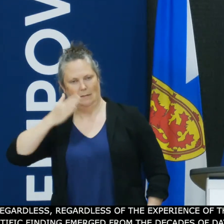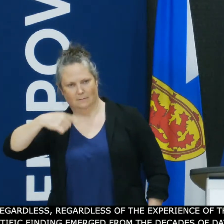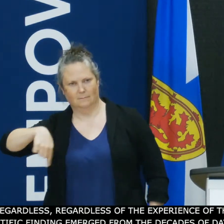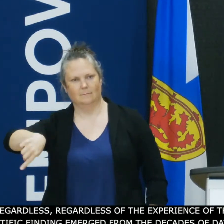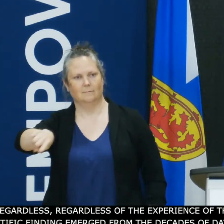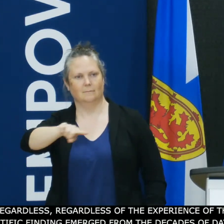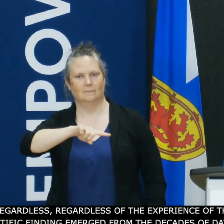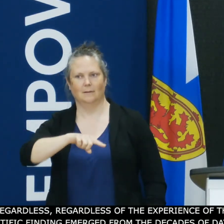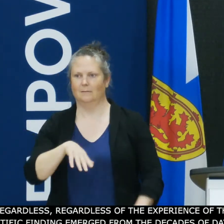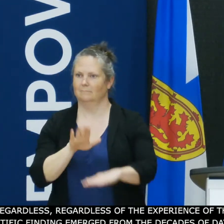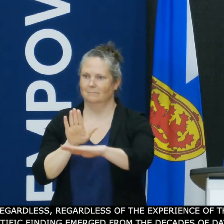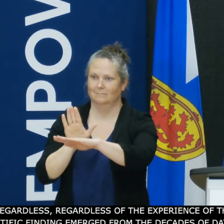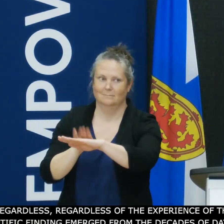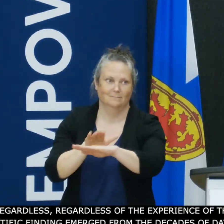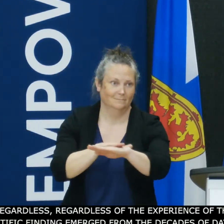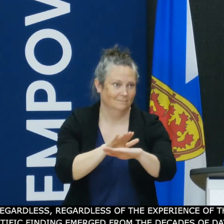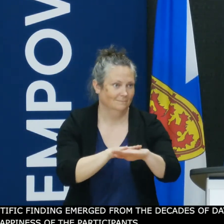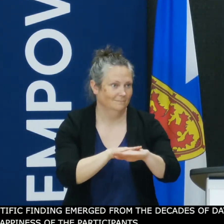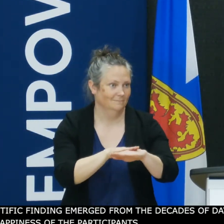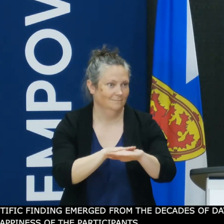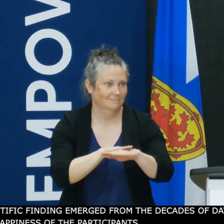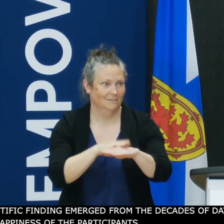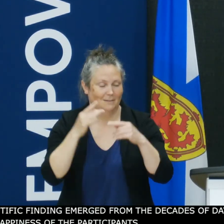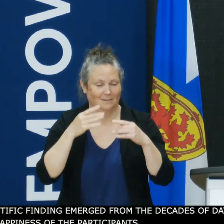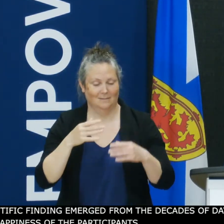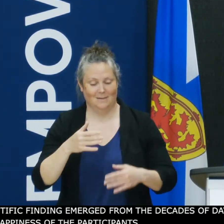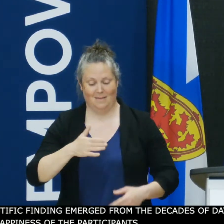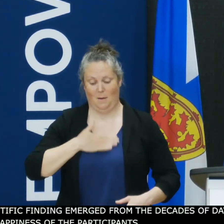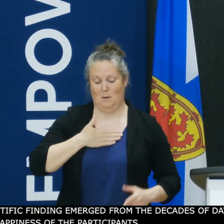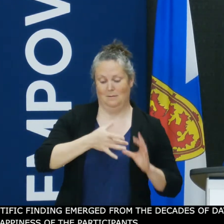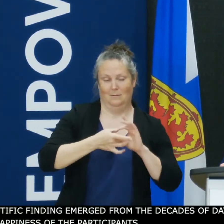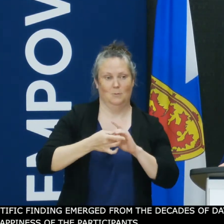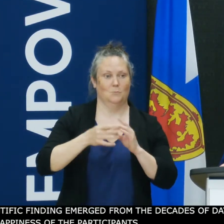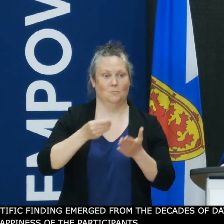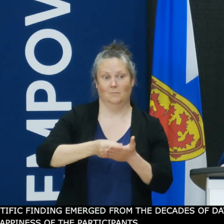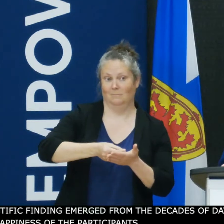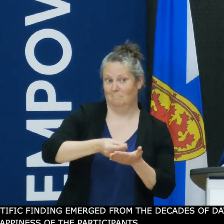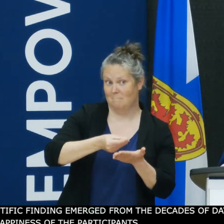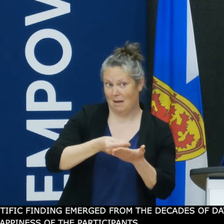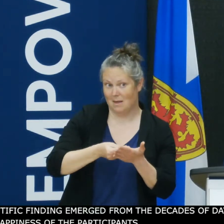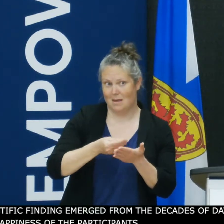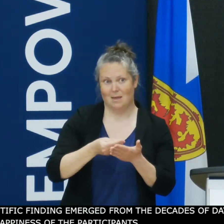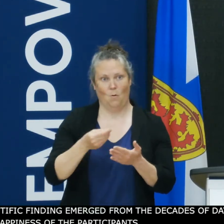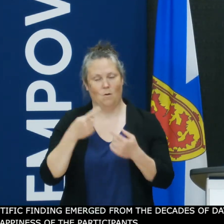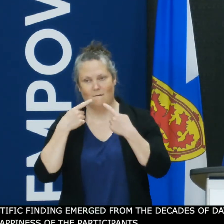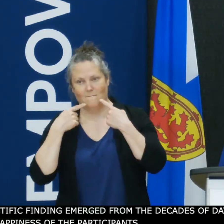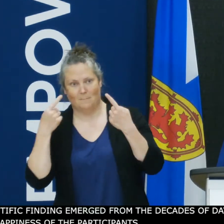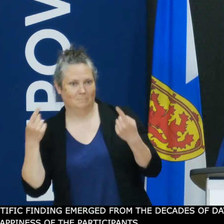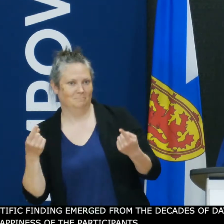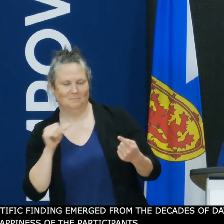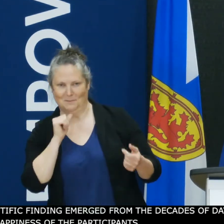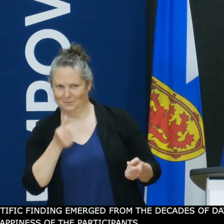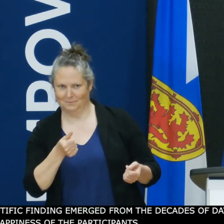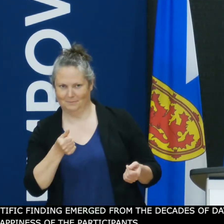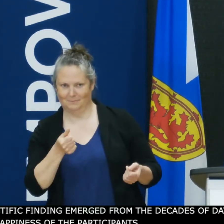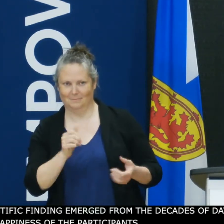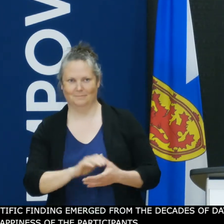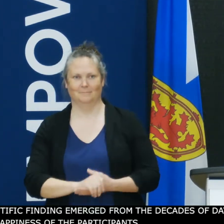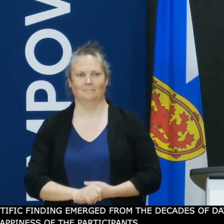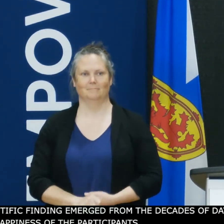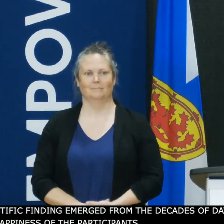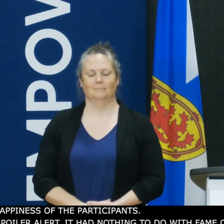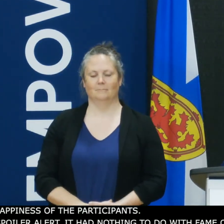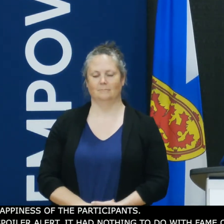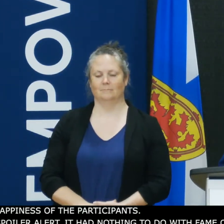And spoiler alert, it had nothing to do with fame or fortune. Instead, those with the happiest,